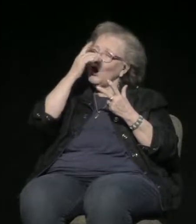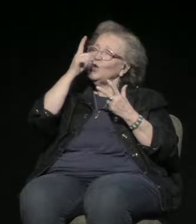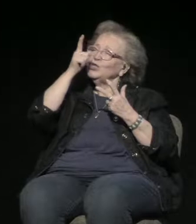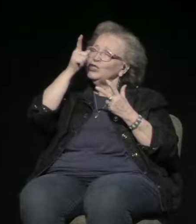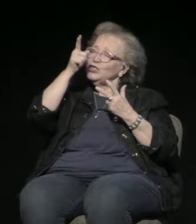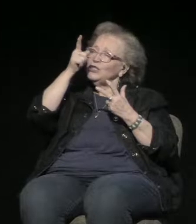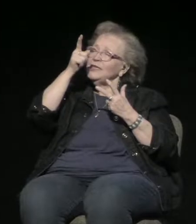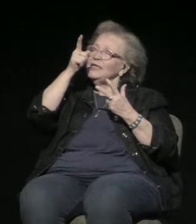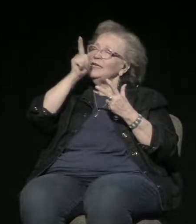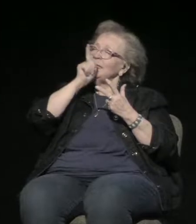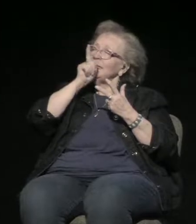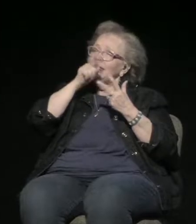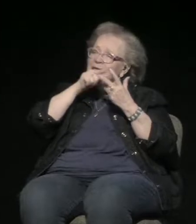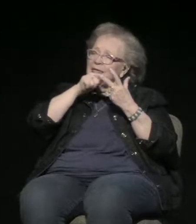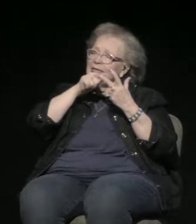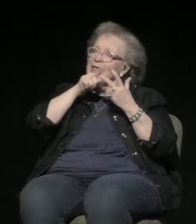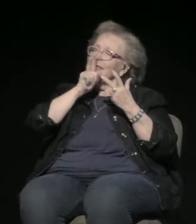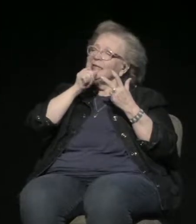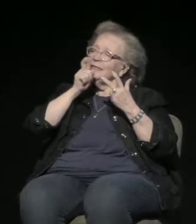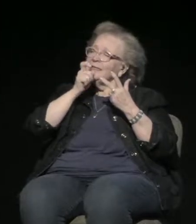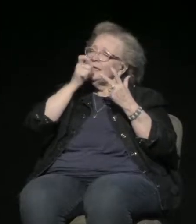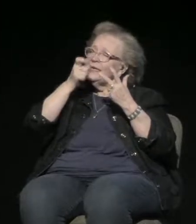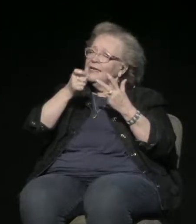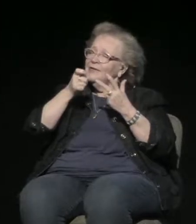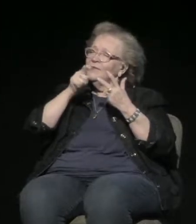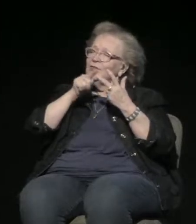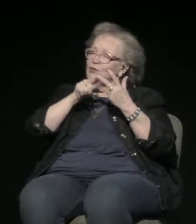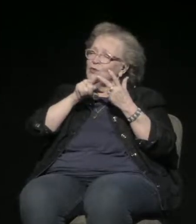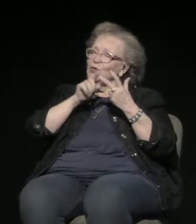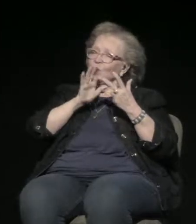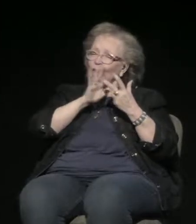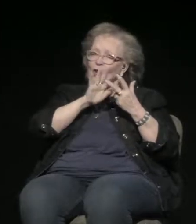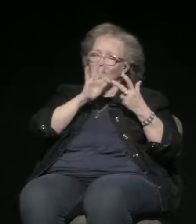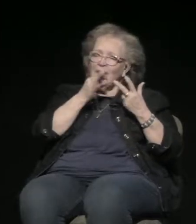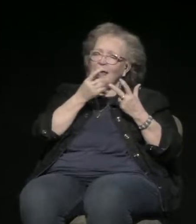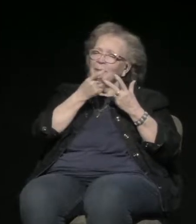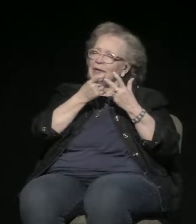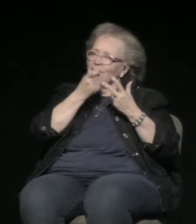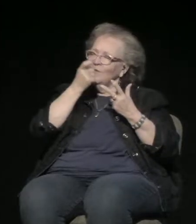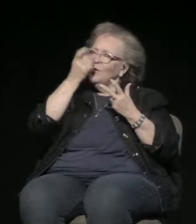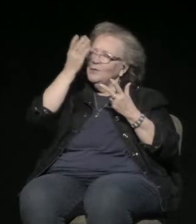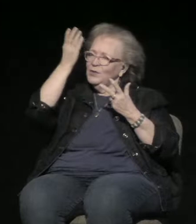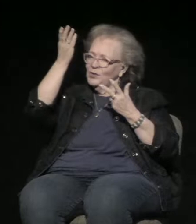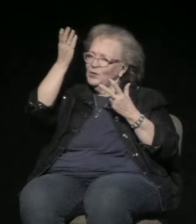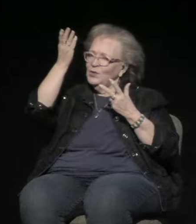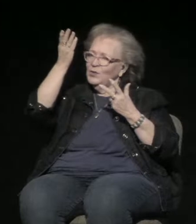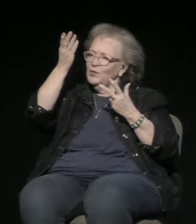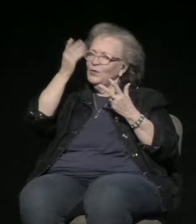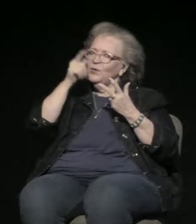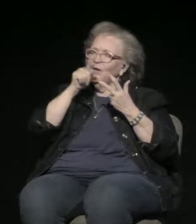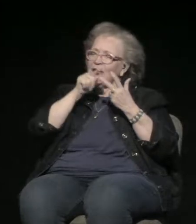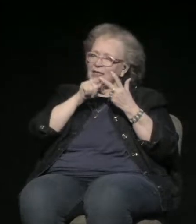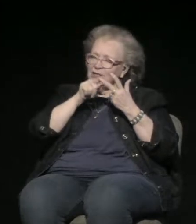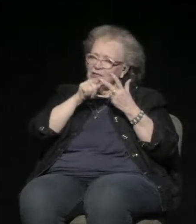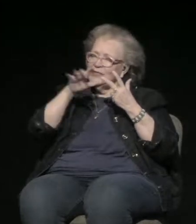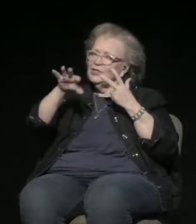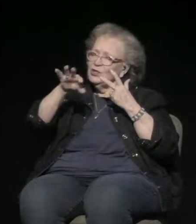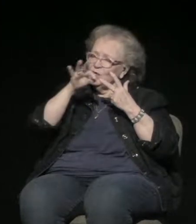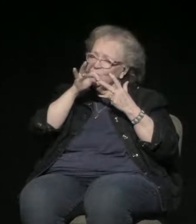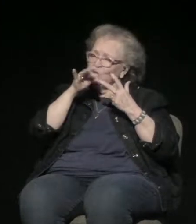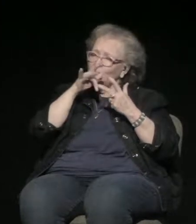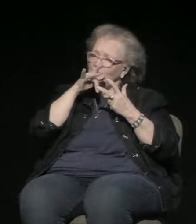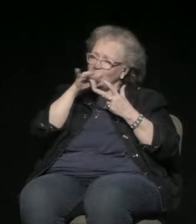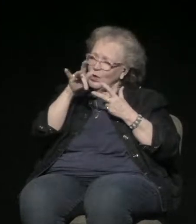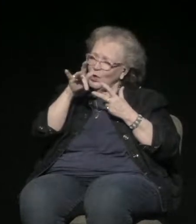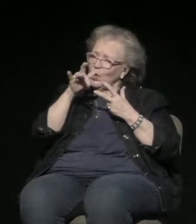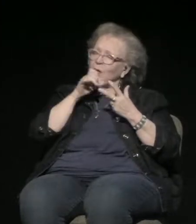gift From you To her family Lord may she be celebrated And Lord may she To choose you From an early